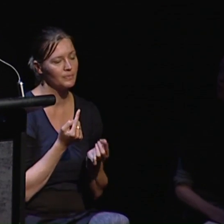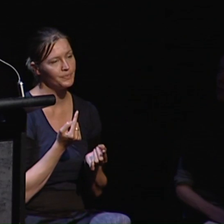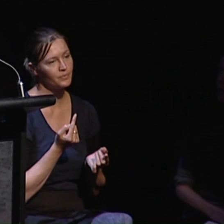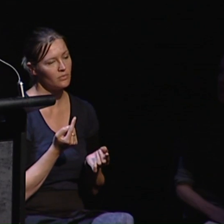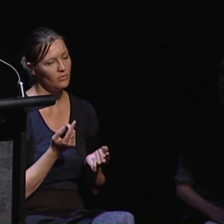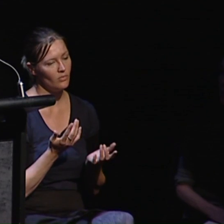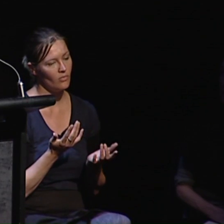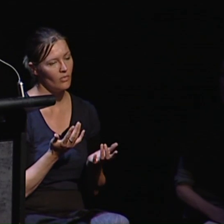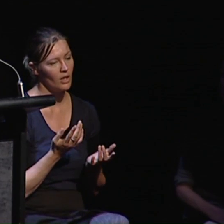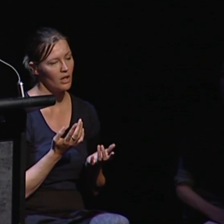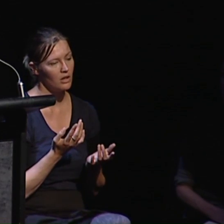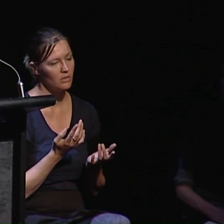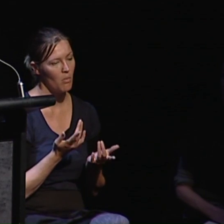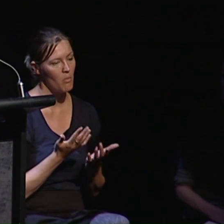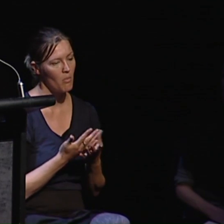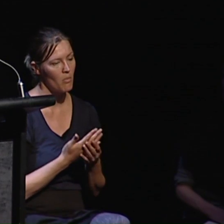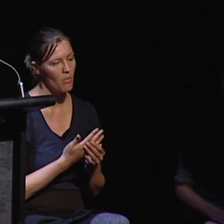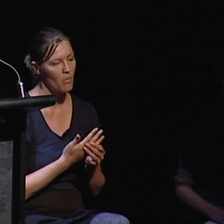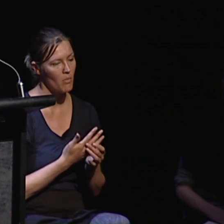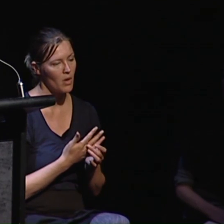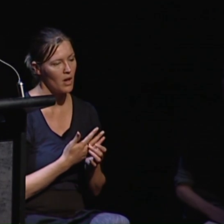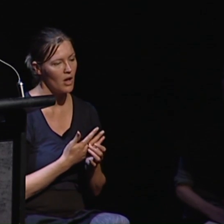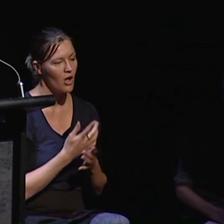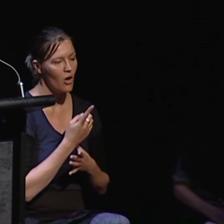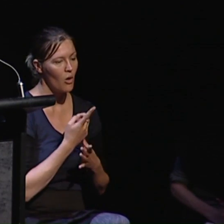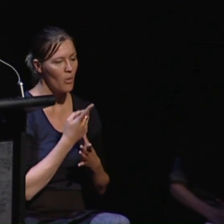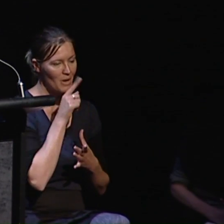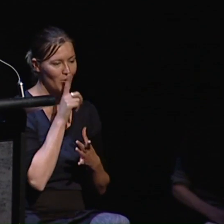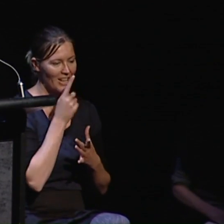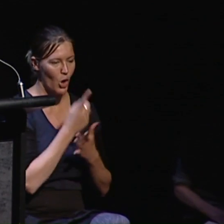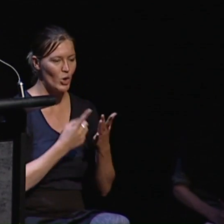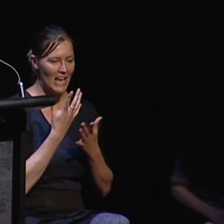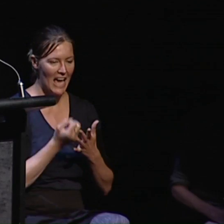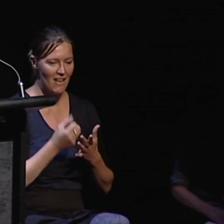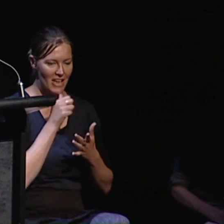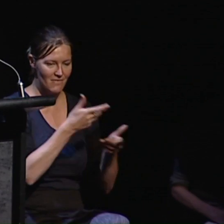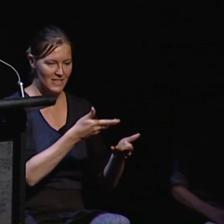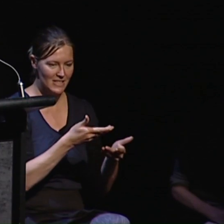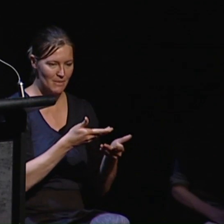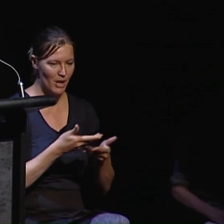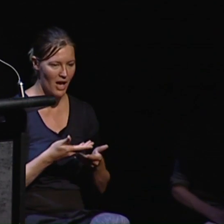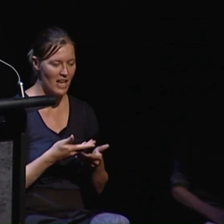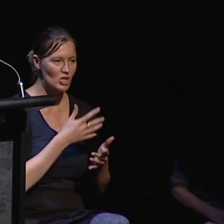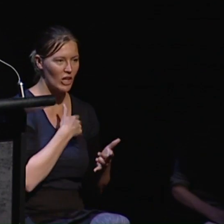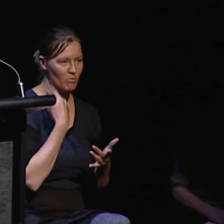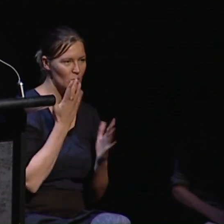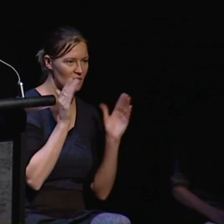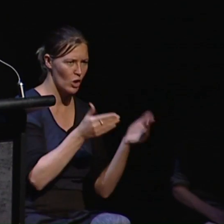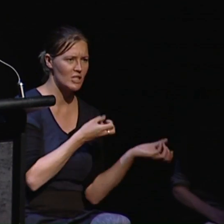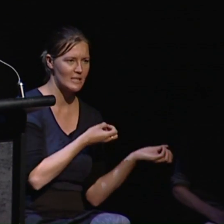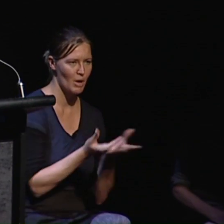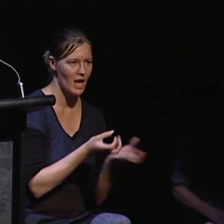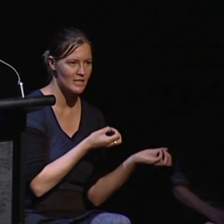the only thing they can have is what's being supplied. And governments tend to focus on the supply side of the